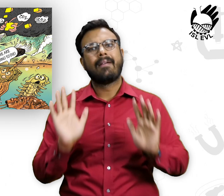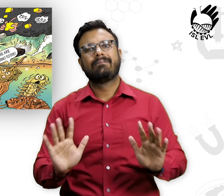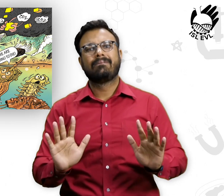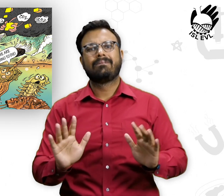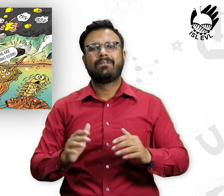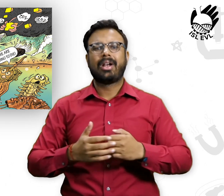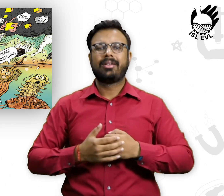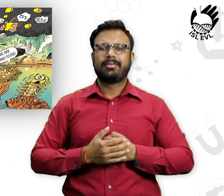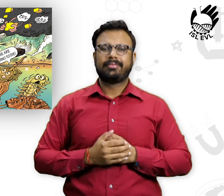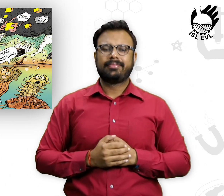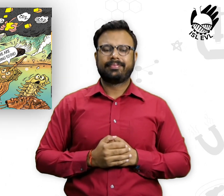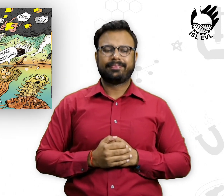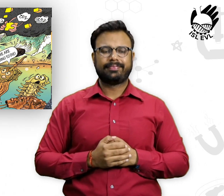dying.